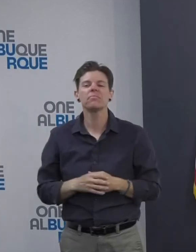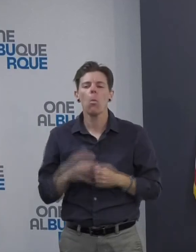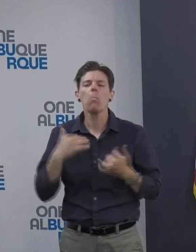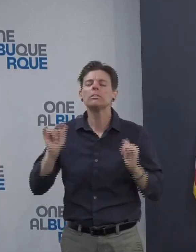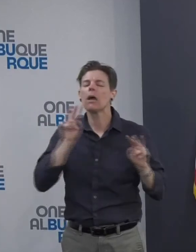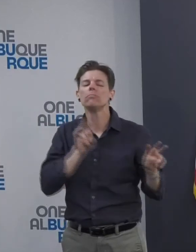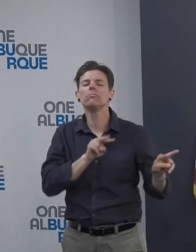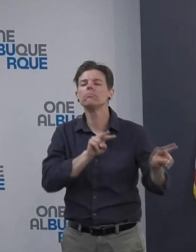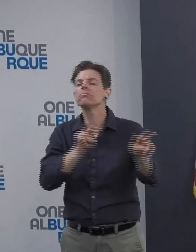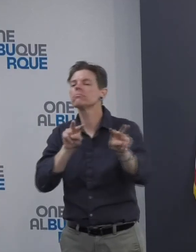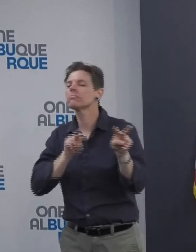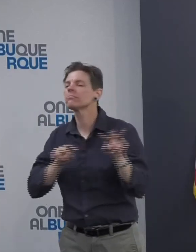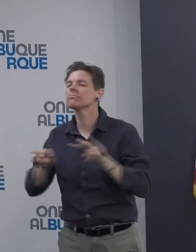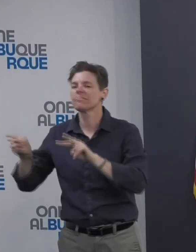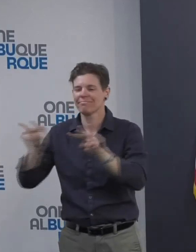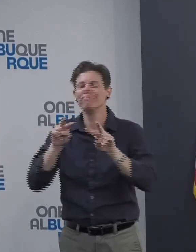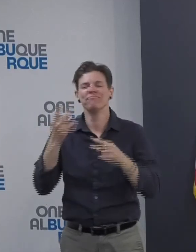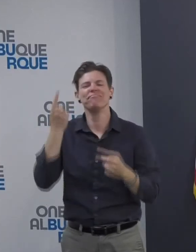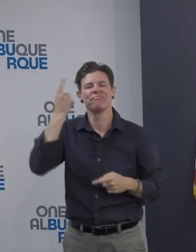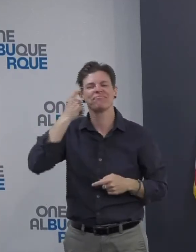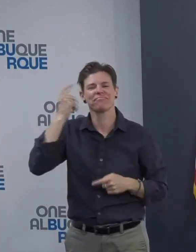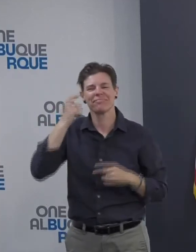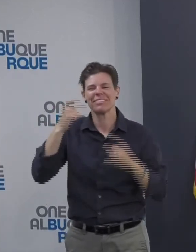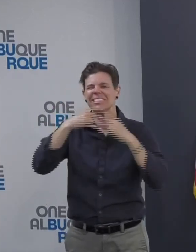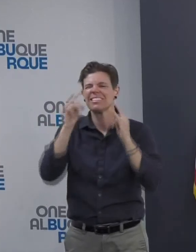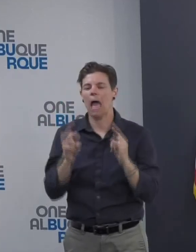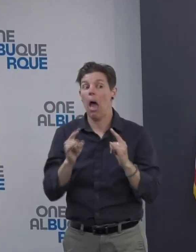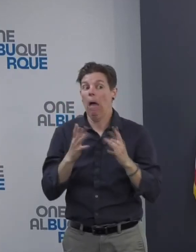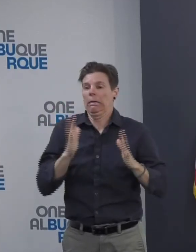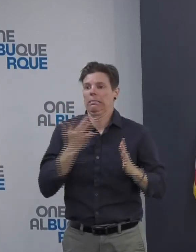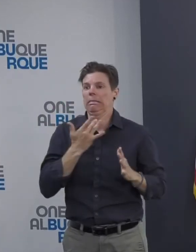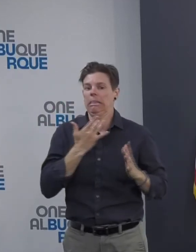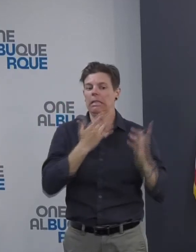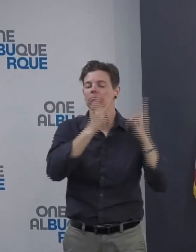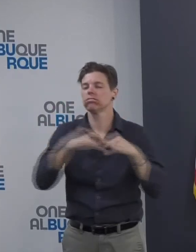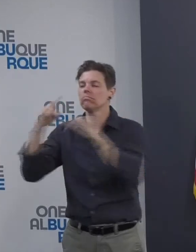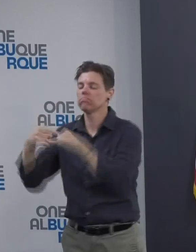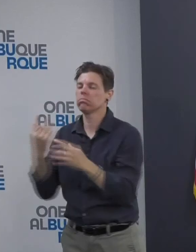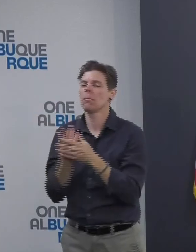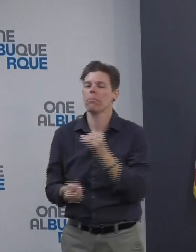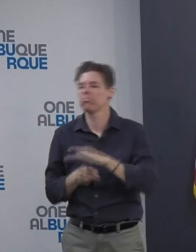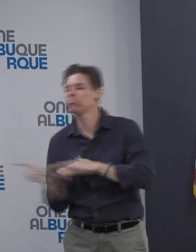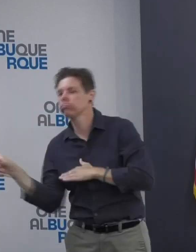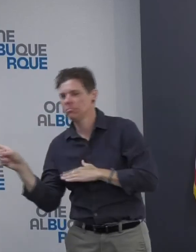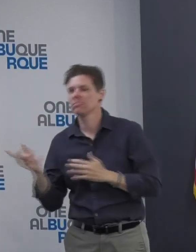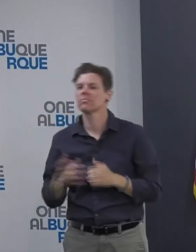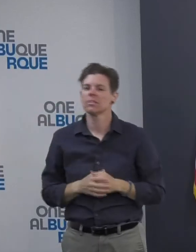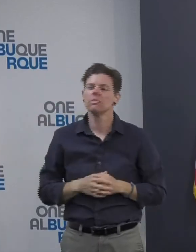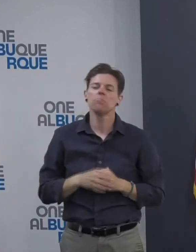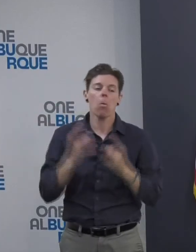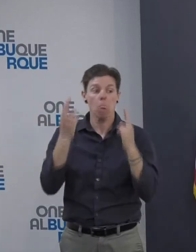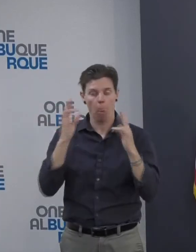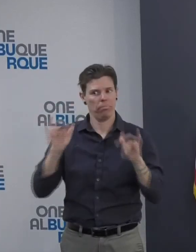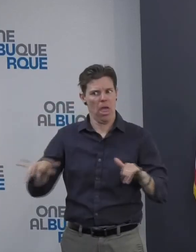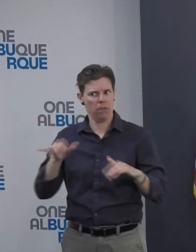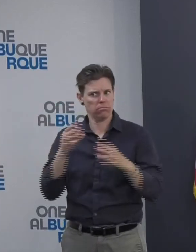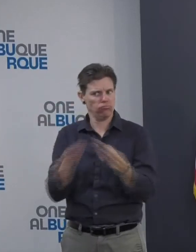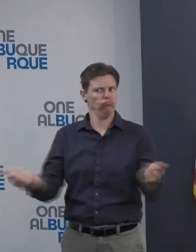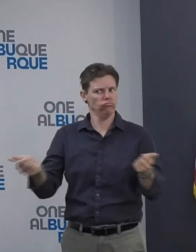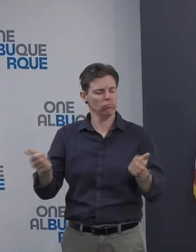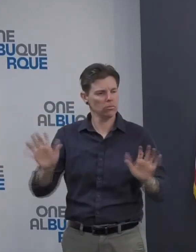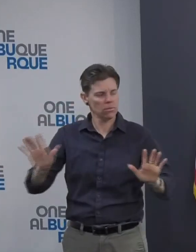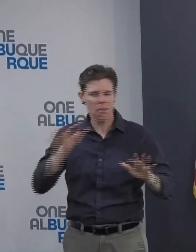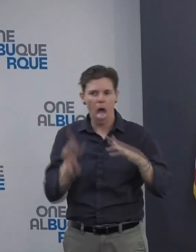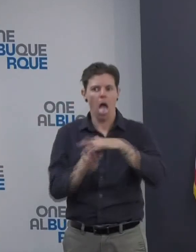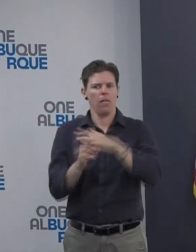behavior. So hopefully, at least, we've done the right thing in that area. Okay, now let's talk, sticking with APD, a little bit